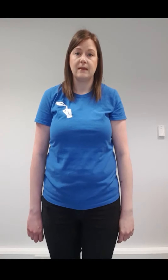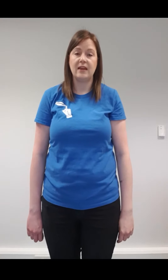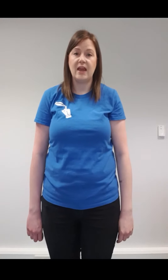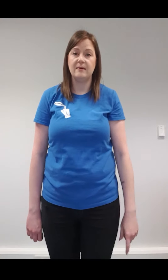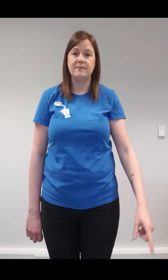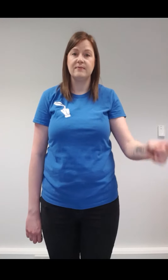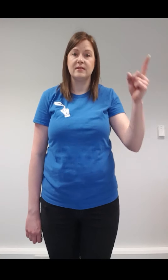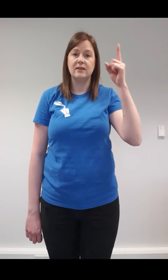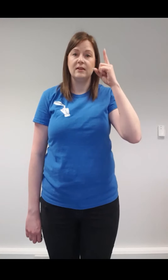Again,